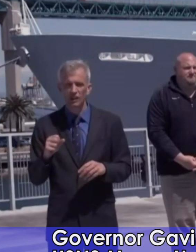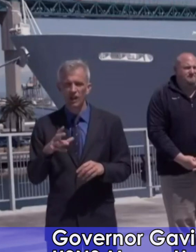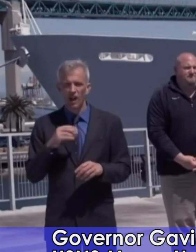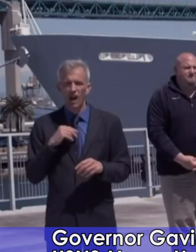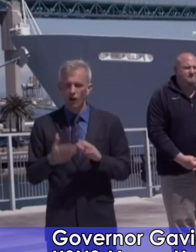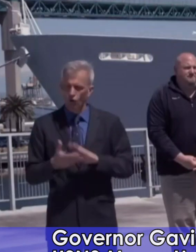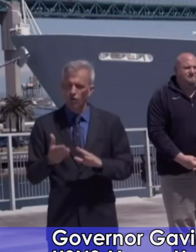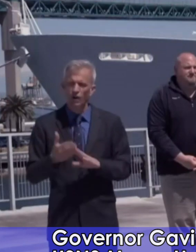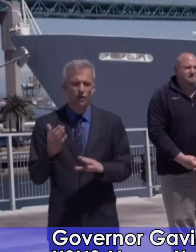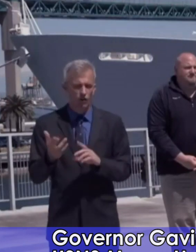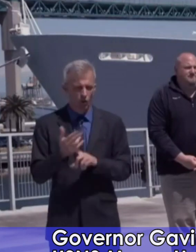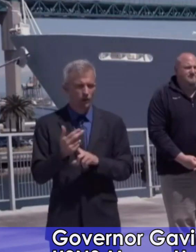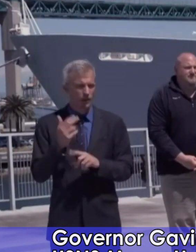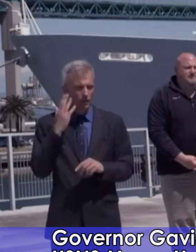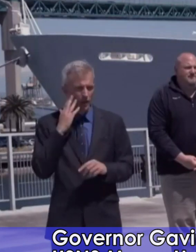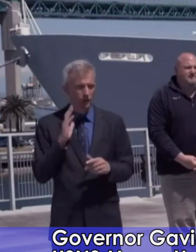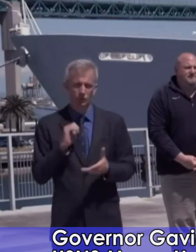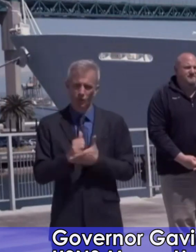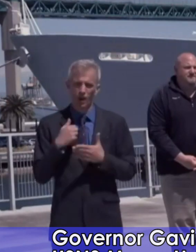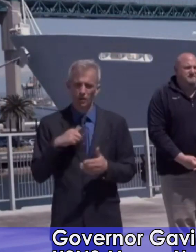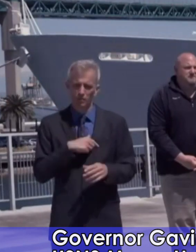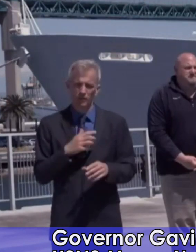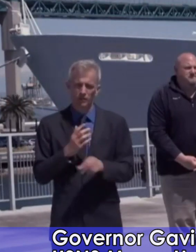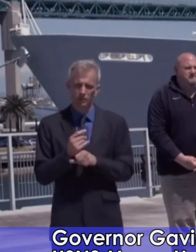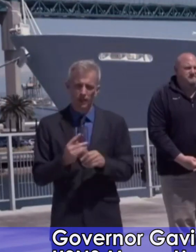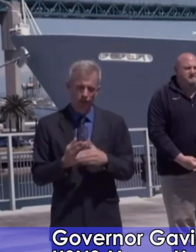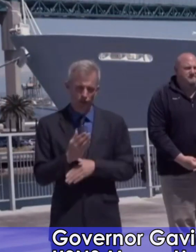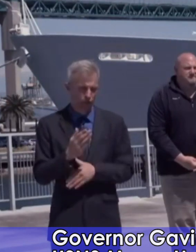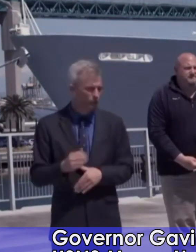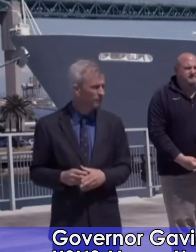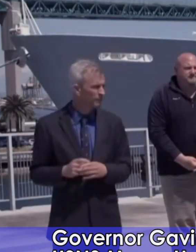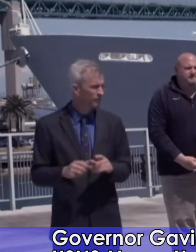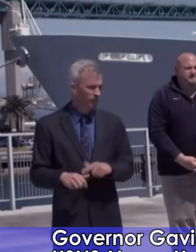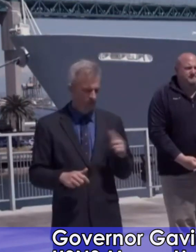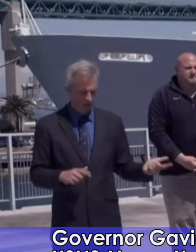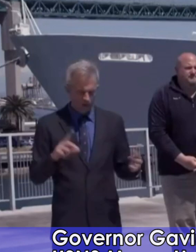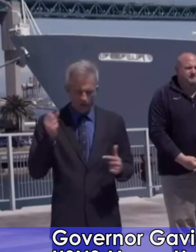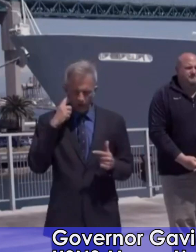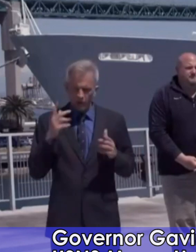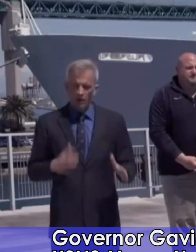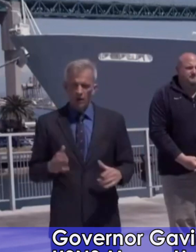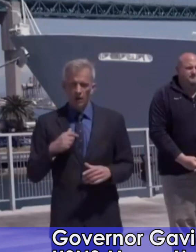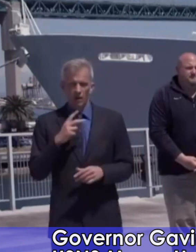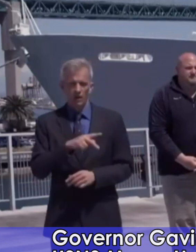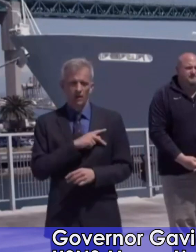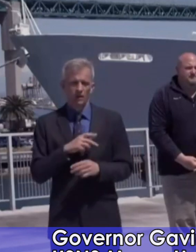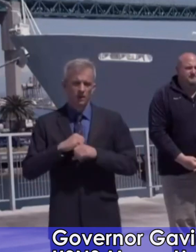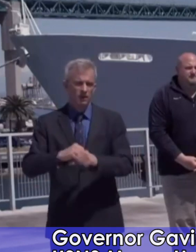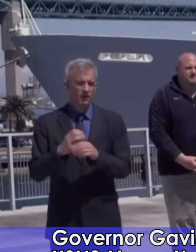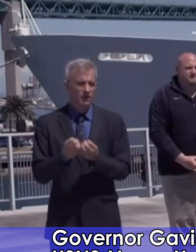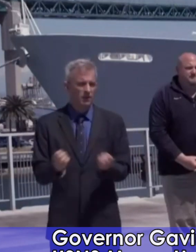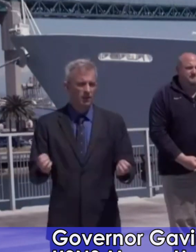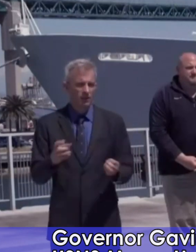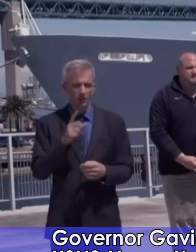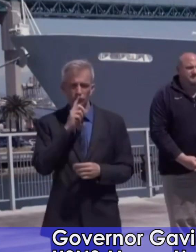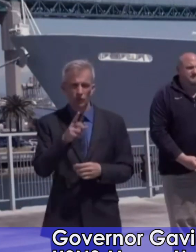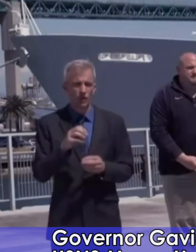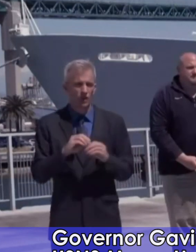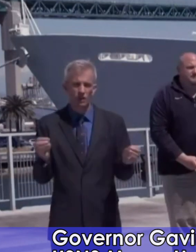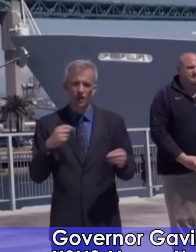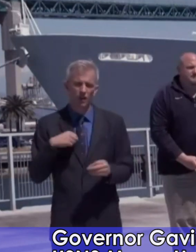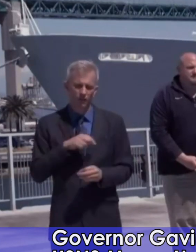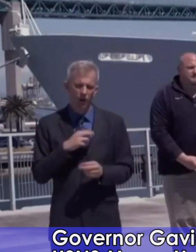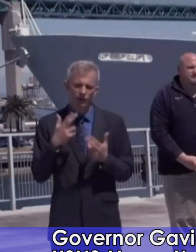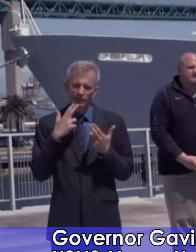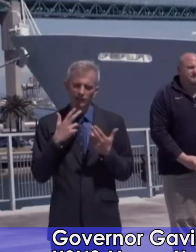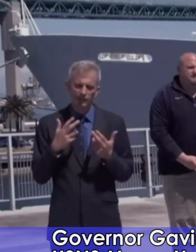state is helping us to get. I will say that the PPE issue is, though, real. I mean, none of us are naive about the